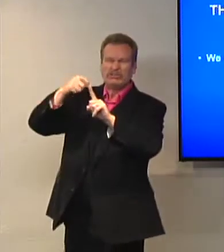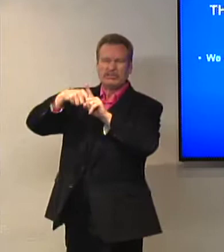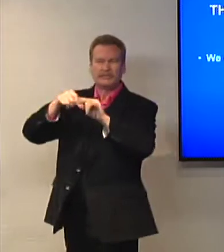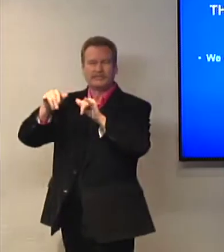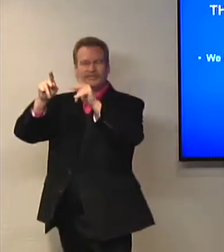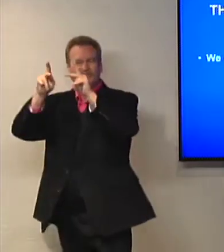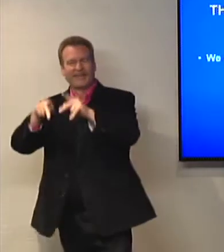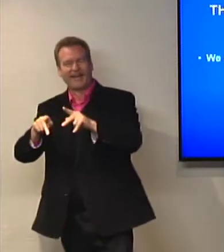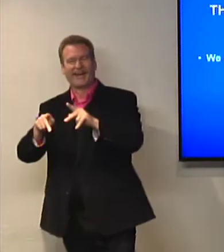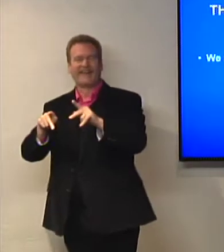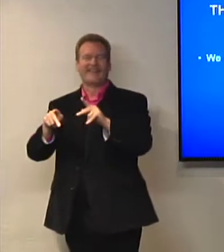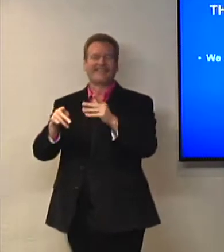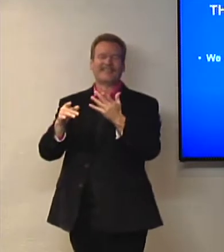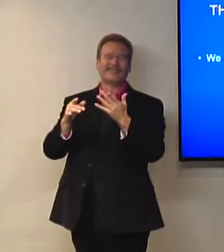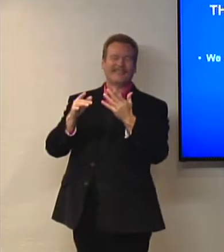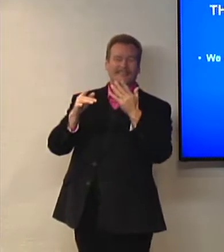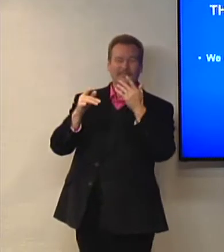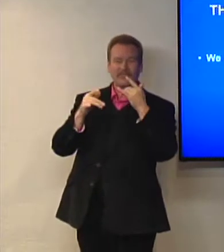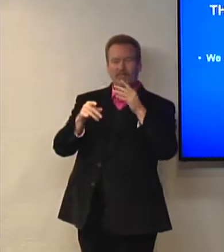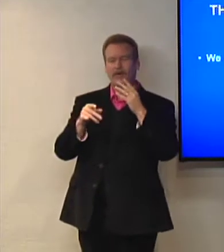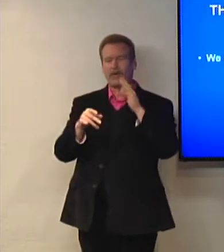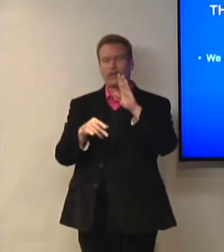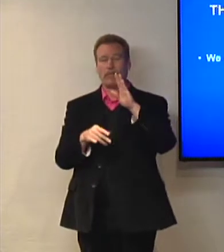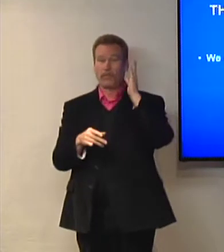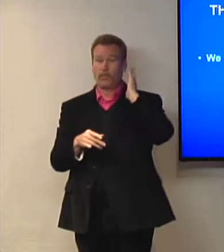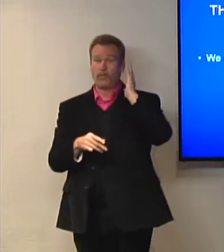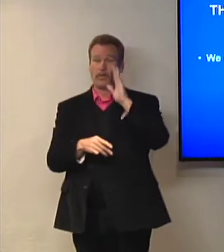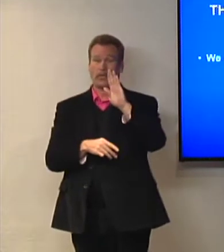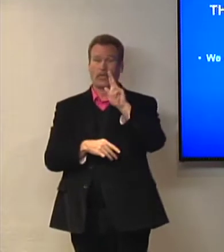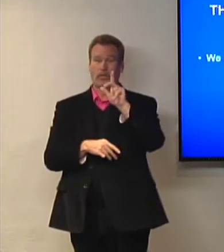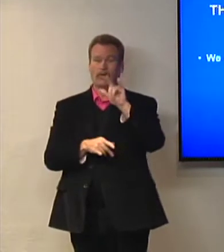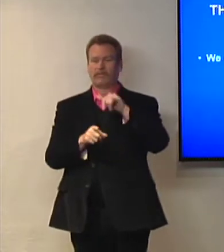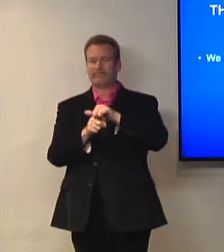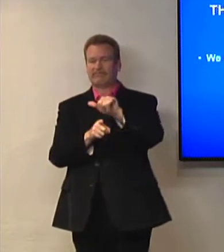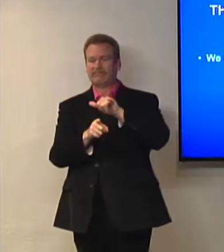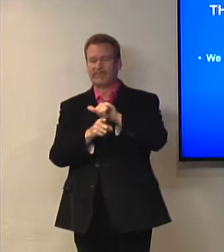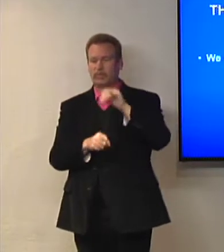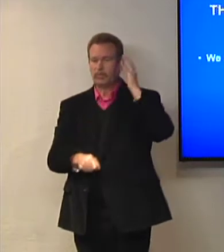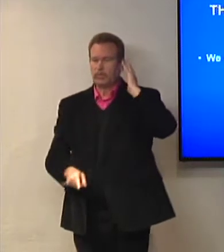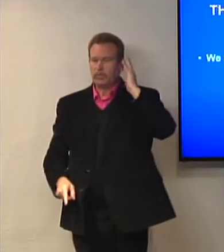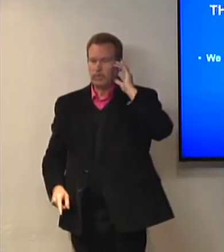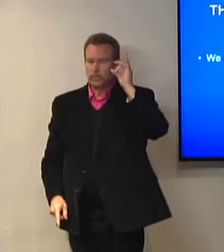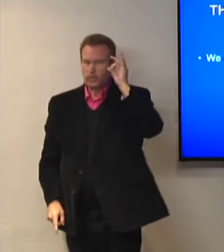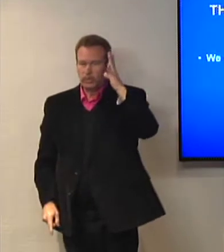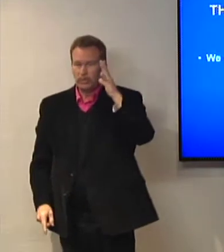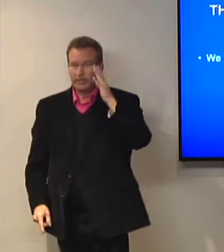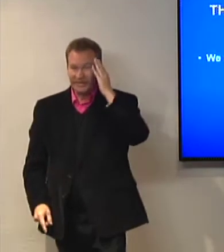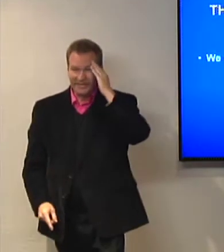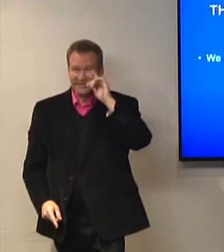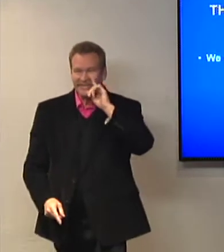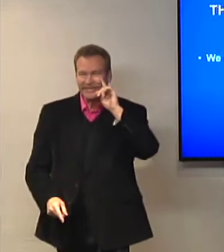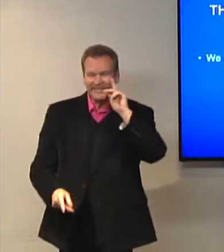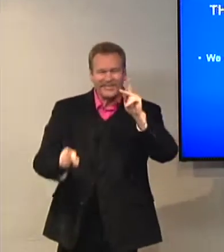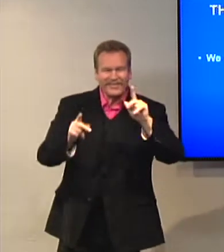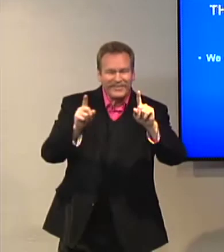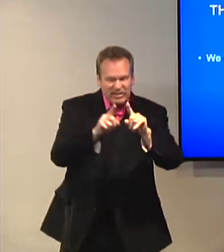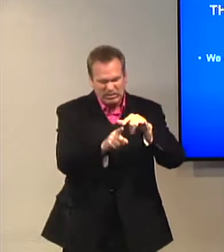school, you know, and sometimes we'd tease these people, we'd bother them or whatever. We weren't very nice to them